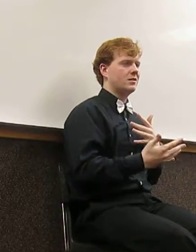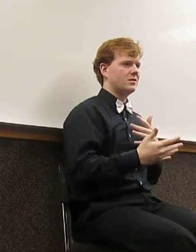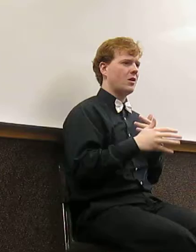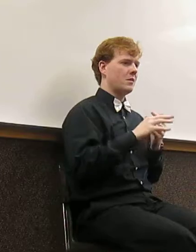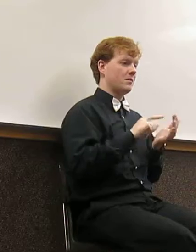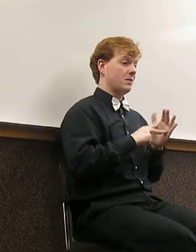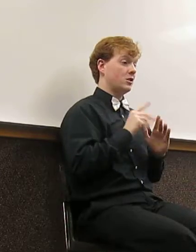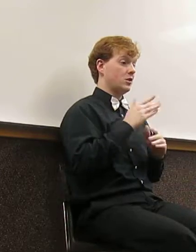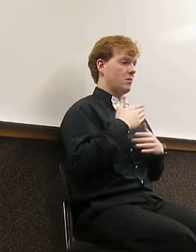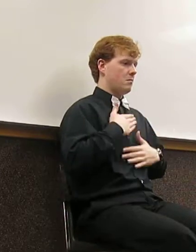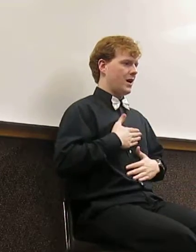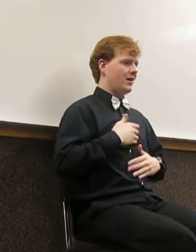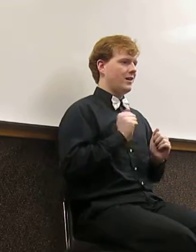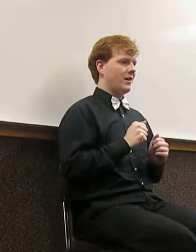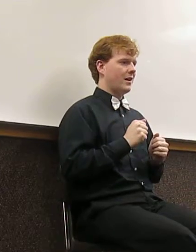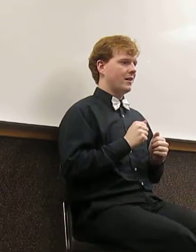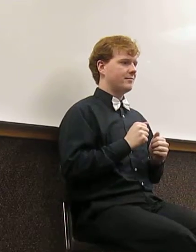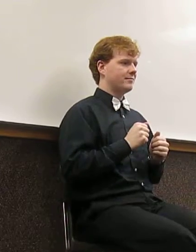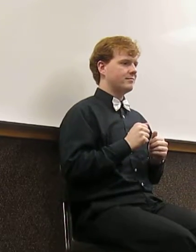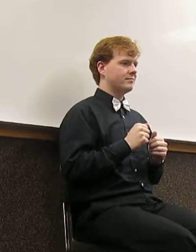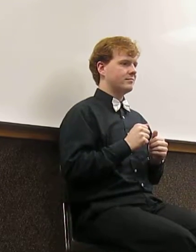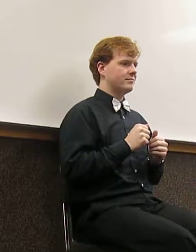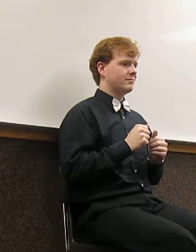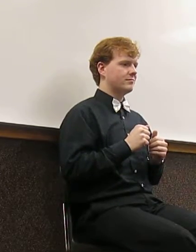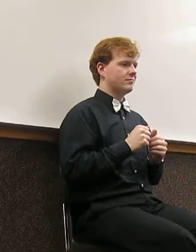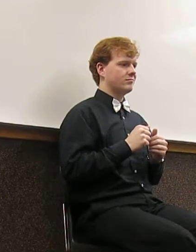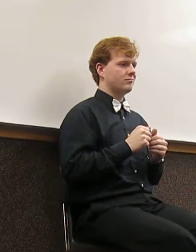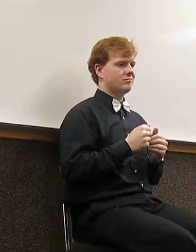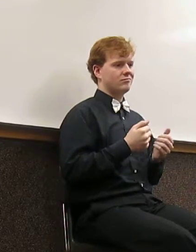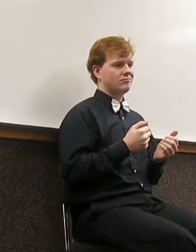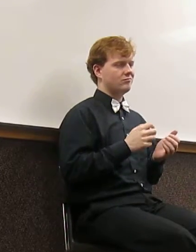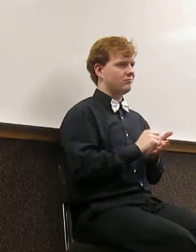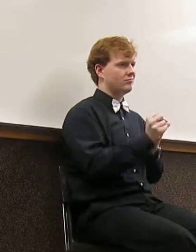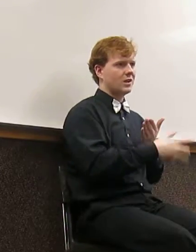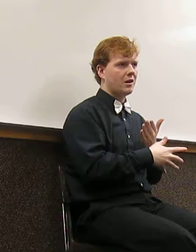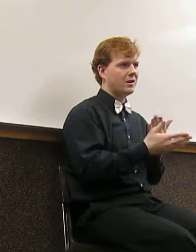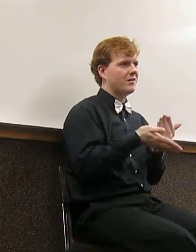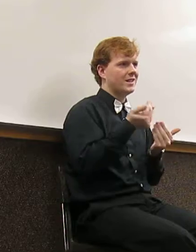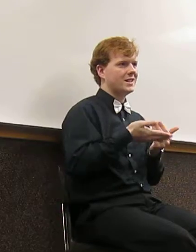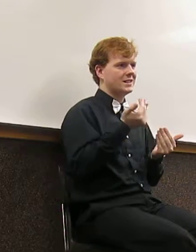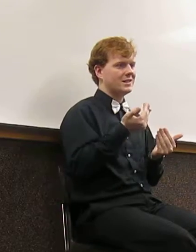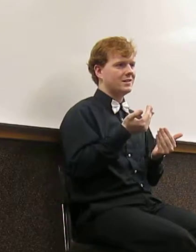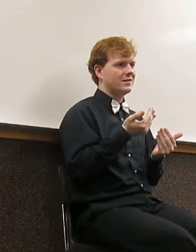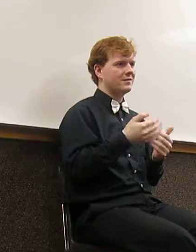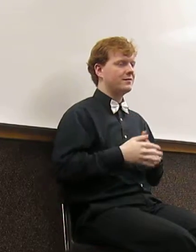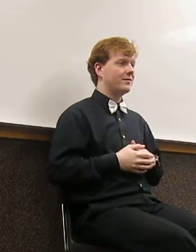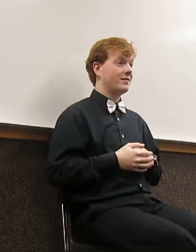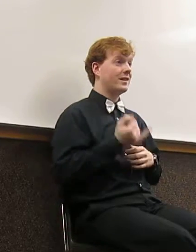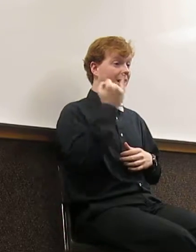body can get rid of it a lot easier, okay? So you can have buildup of fat-soluble vitamins, but